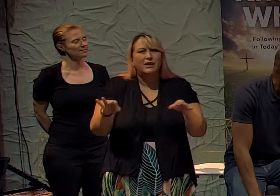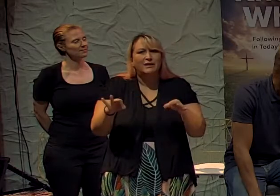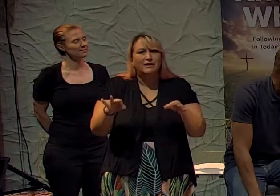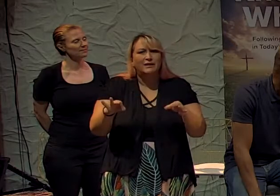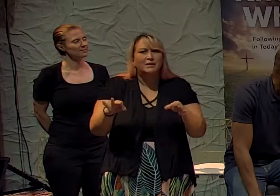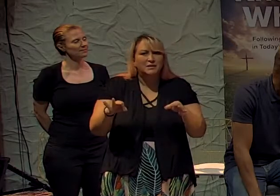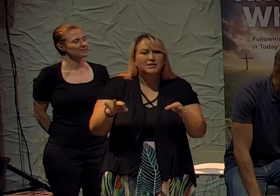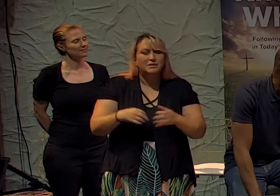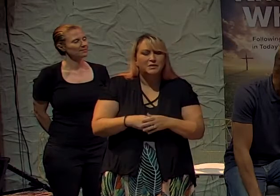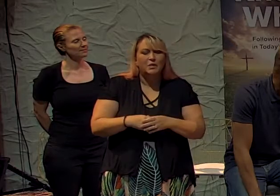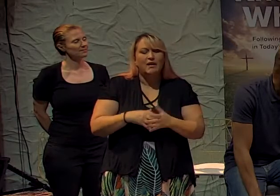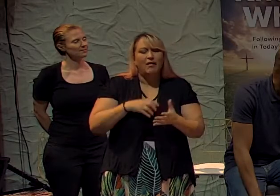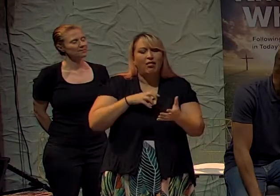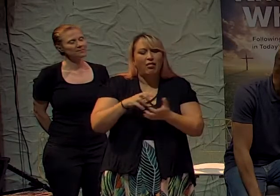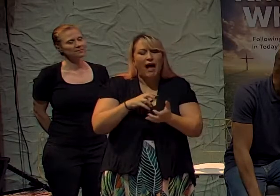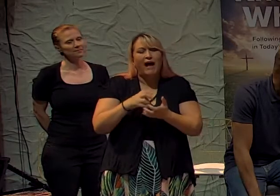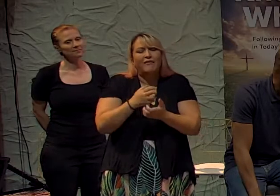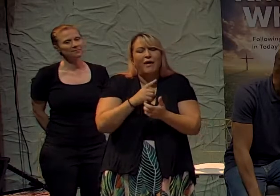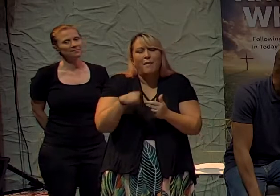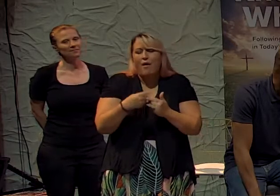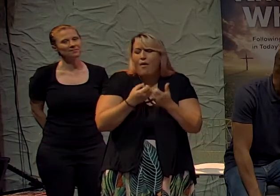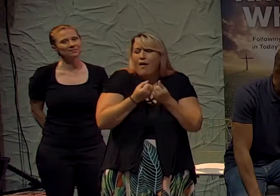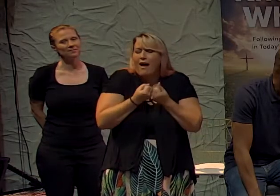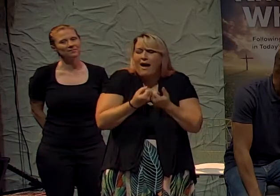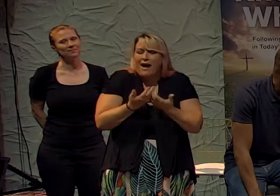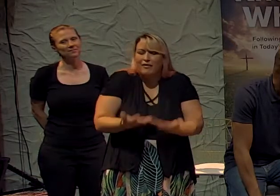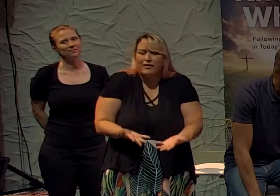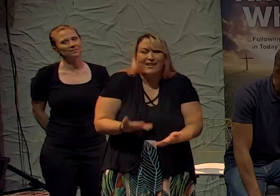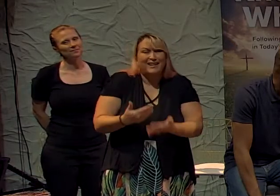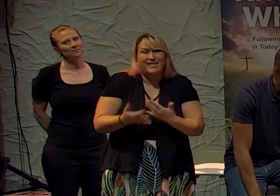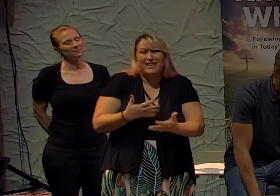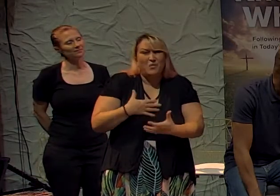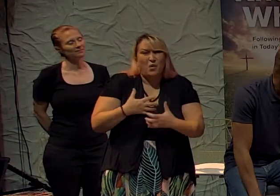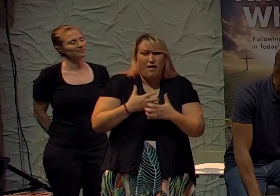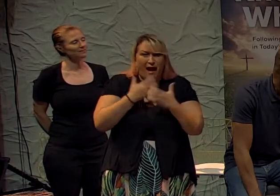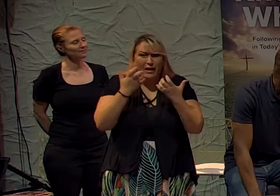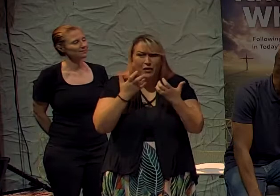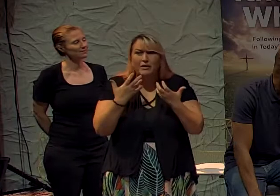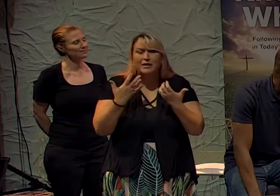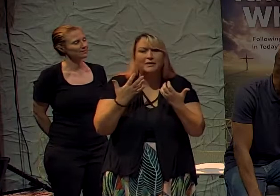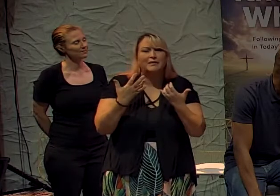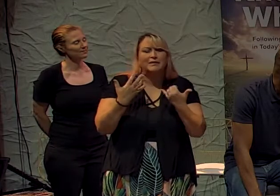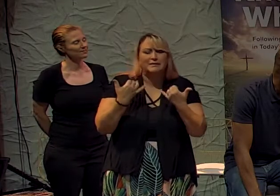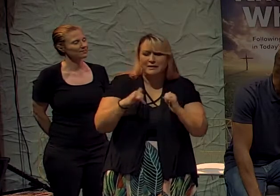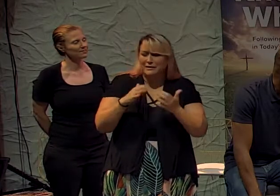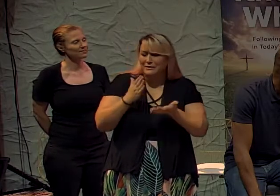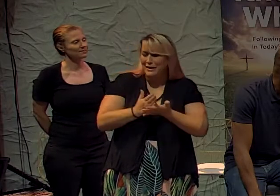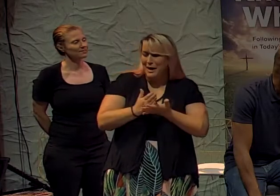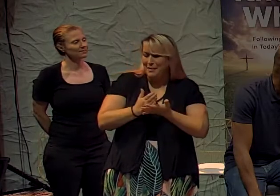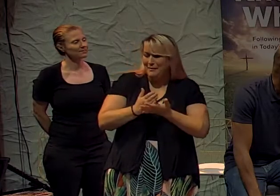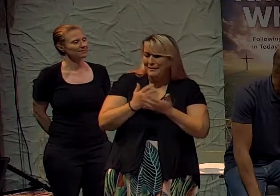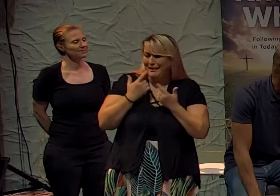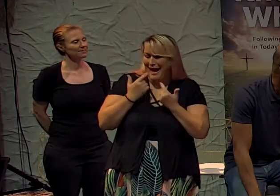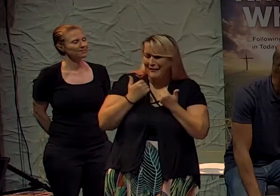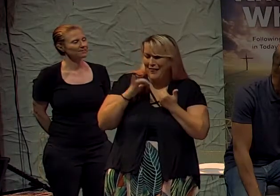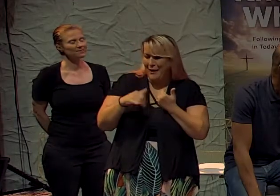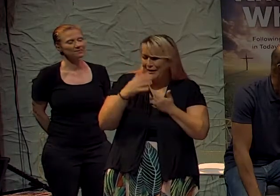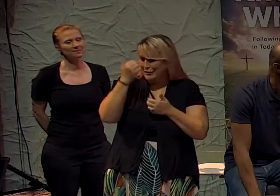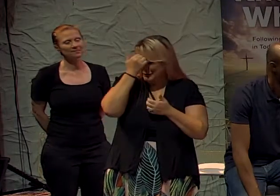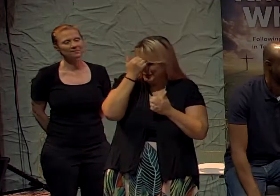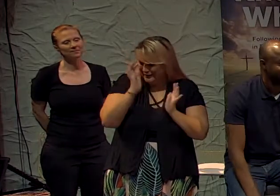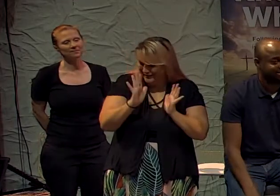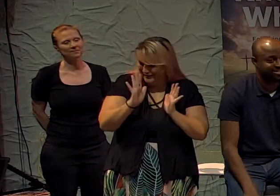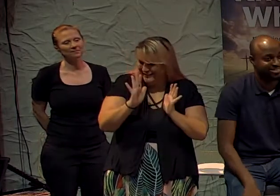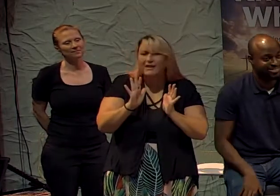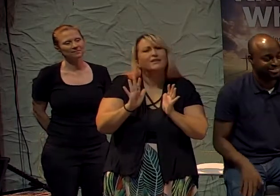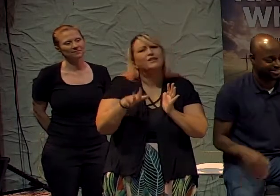And we laugh about everything. Even if we're angry, we get to a point in the anger where we'll stop and go, that was stupid. It's just